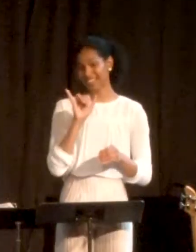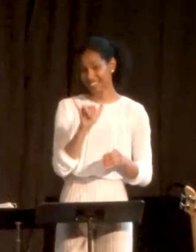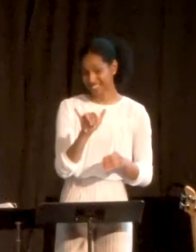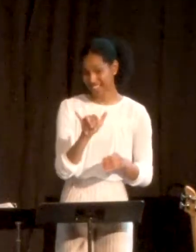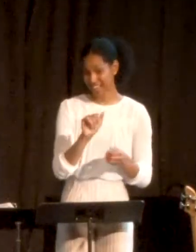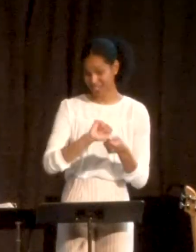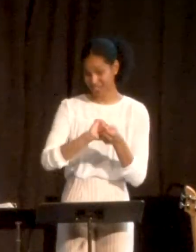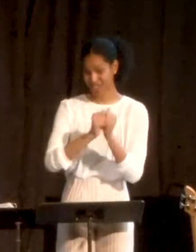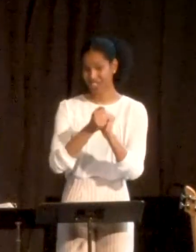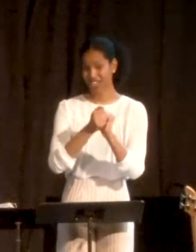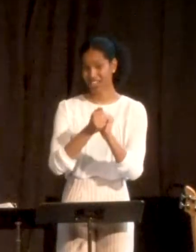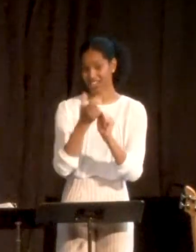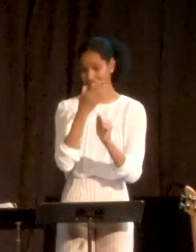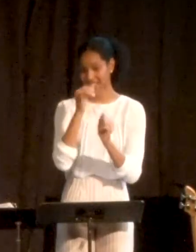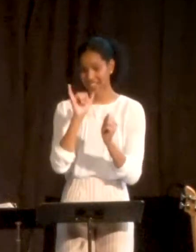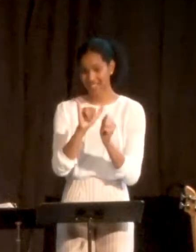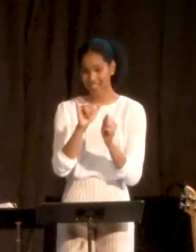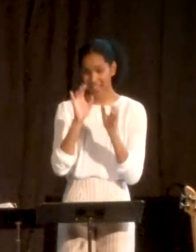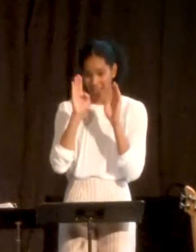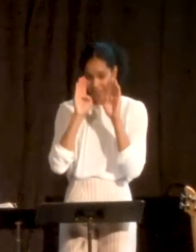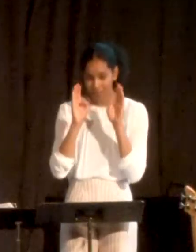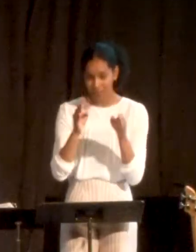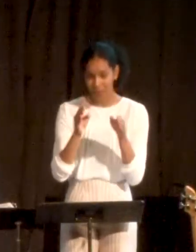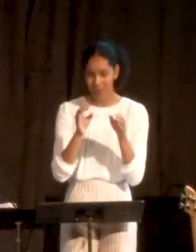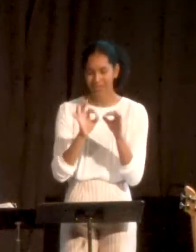and every congregation.